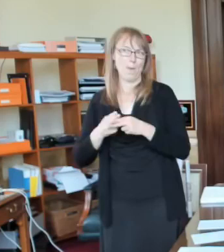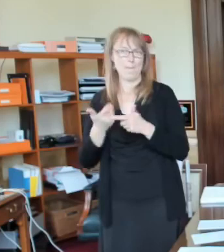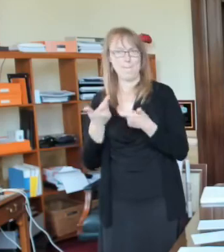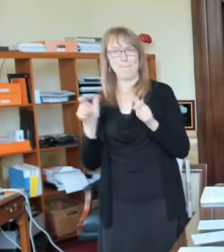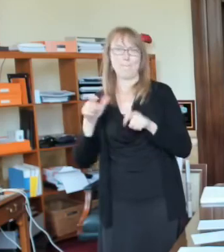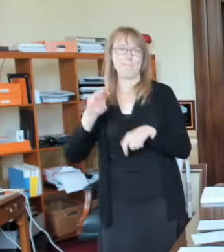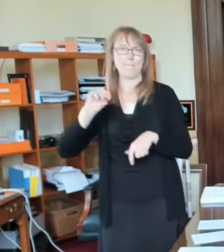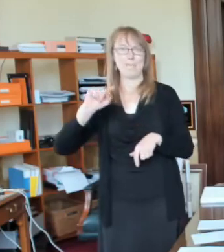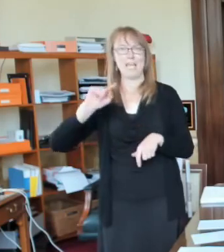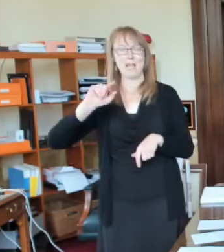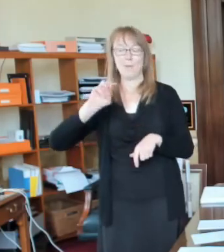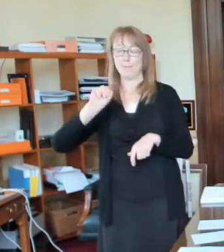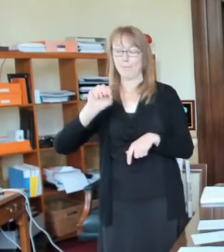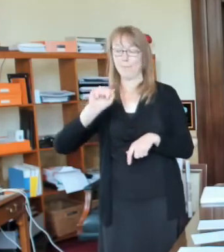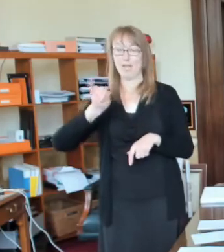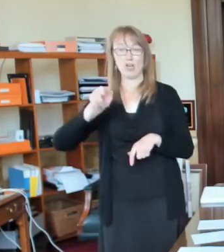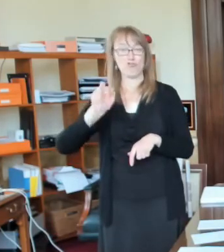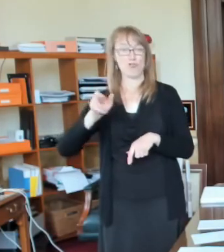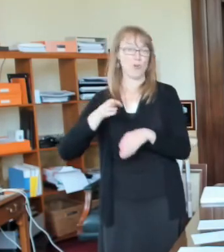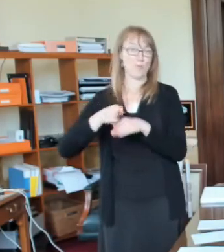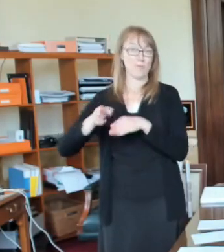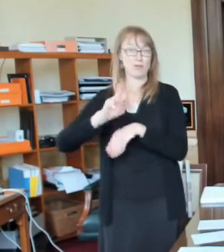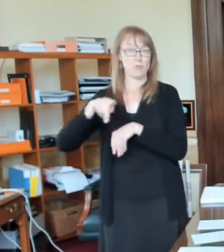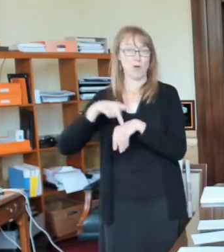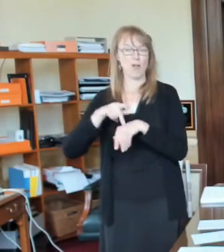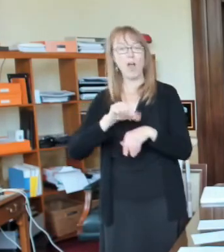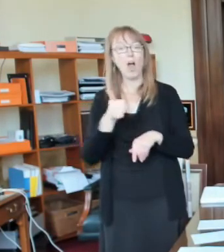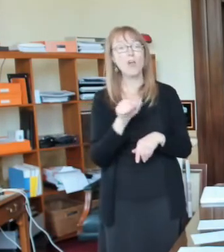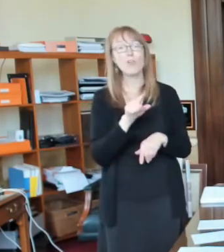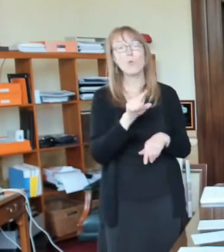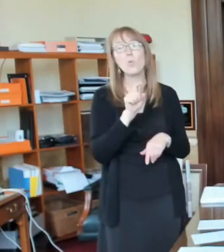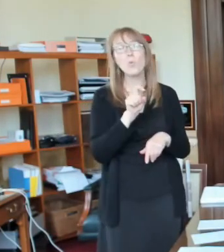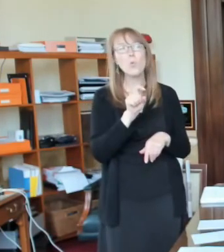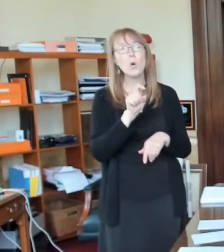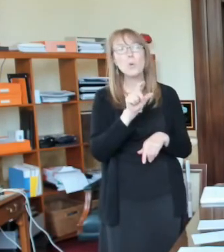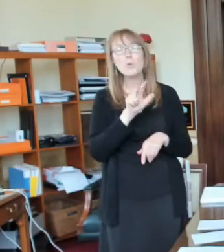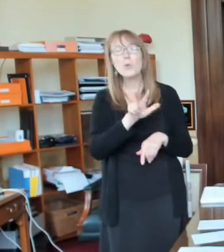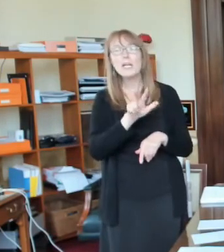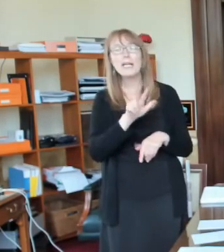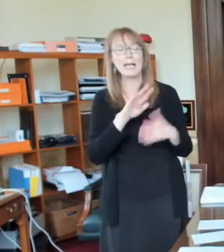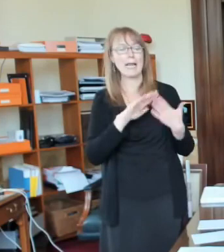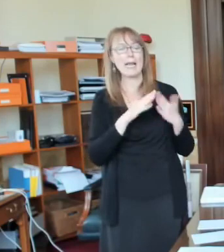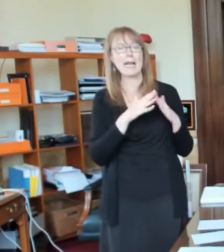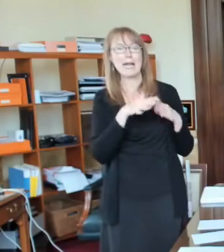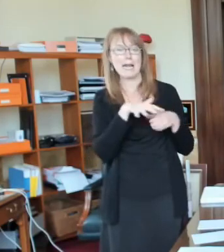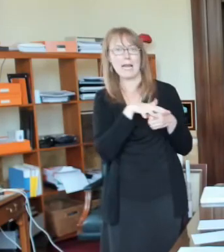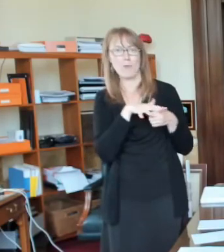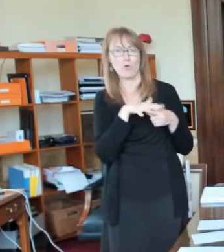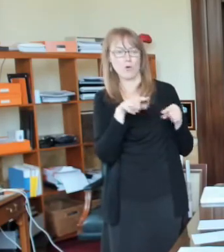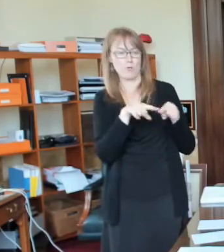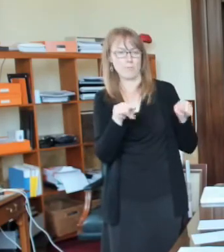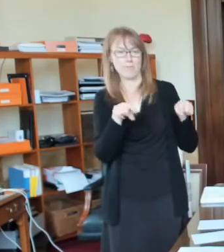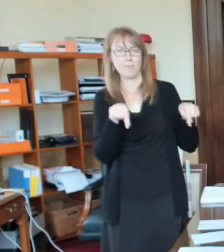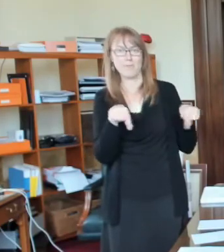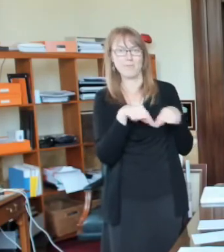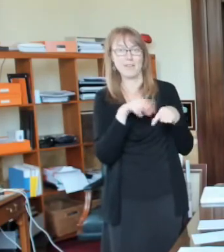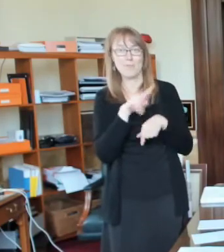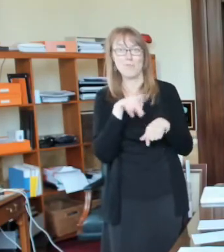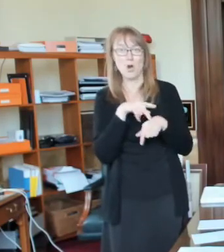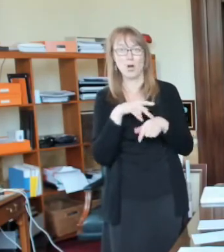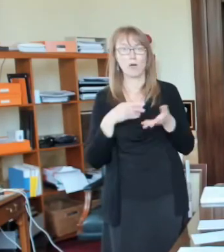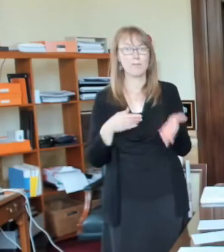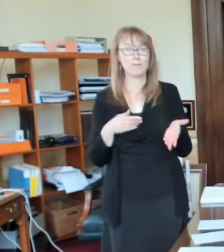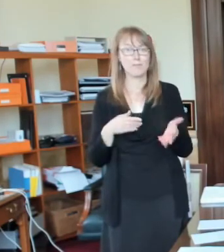ones. But the other 103 are neighborhood parks. And I think it makes a big